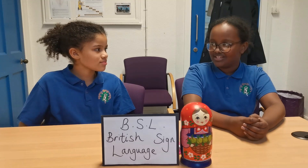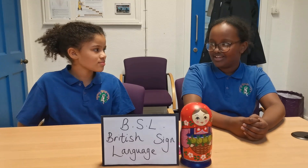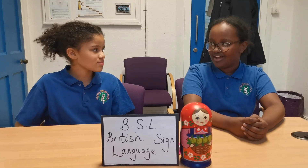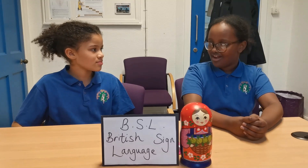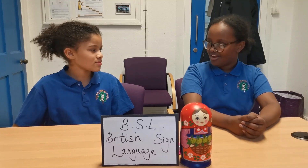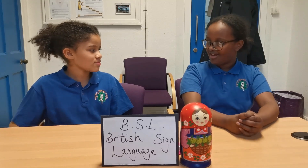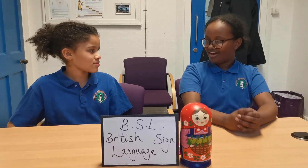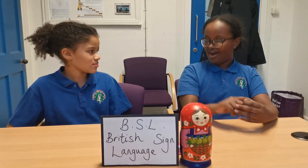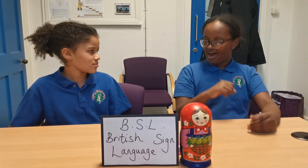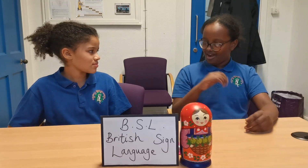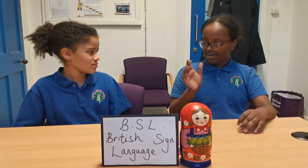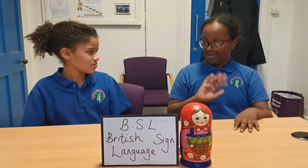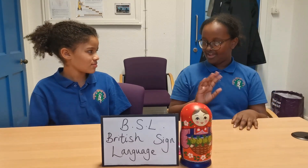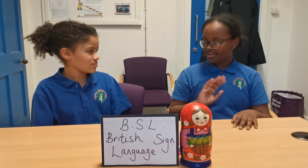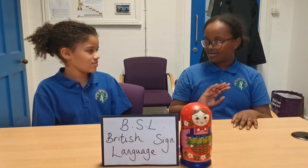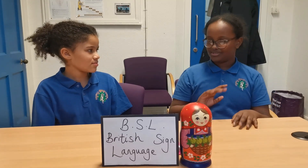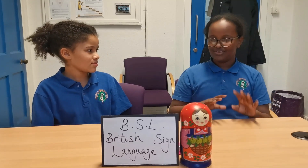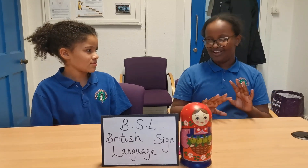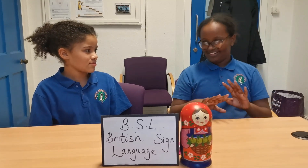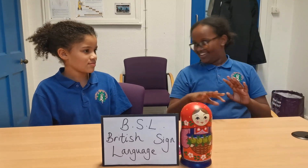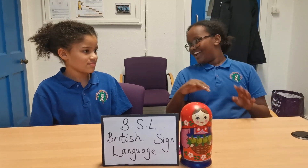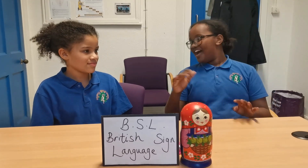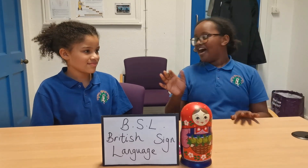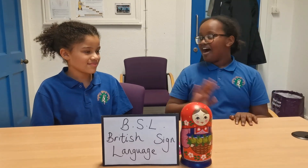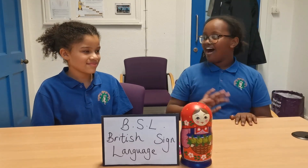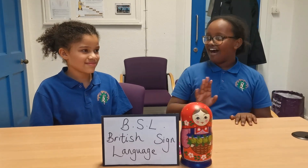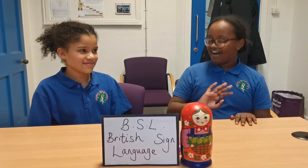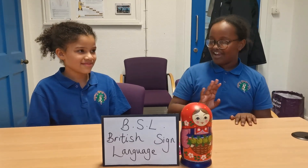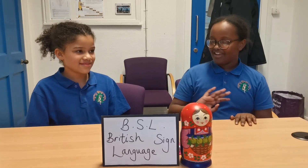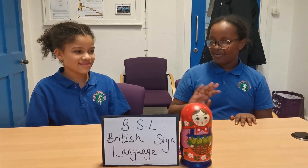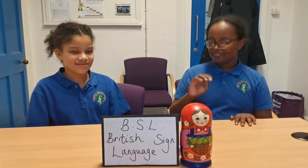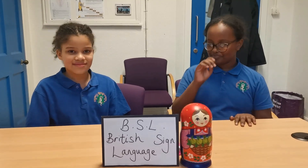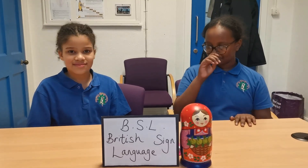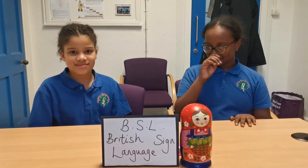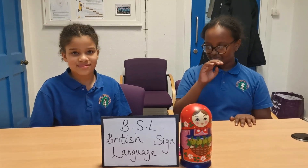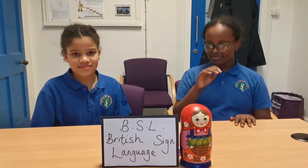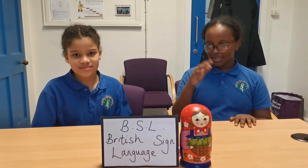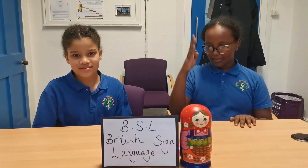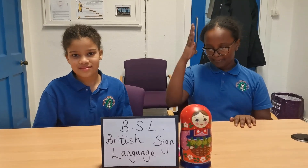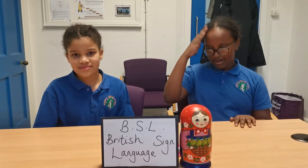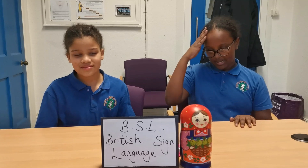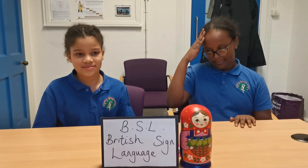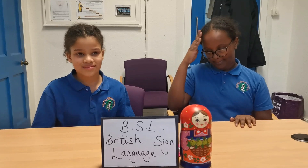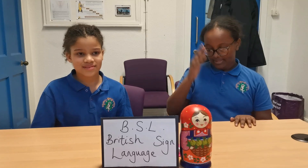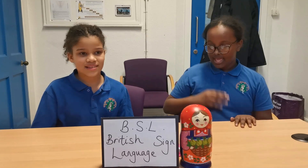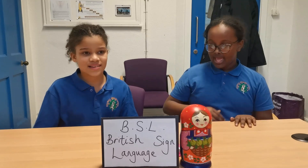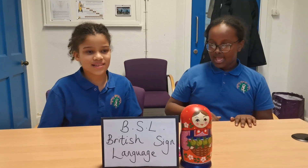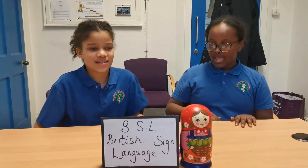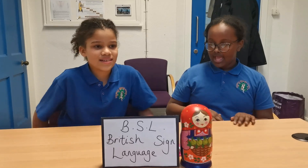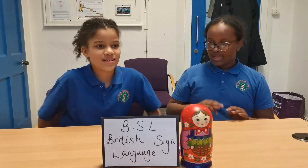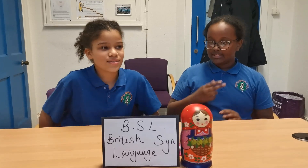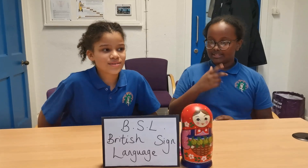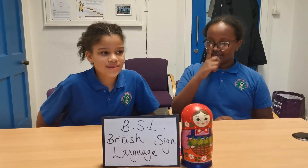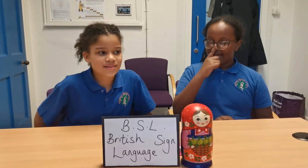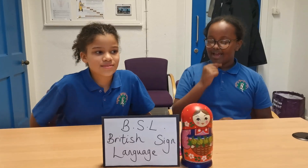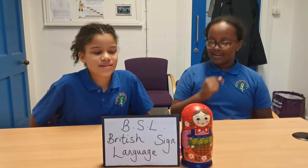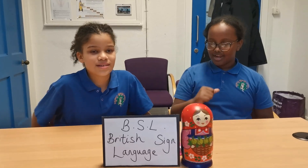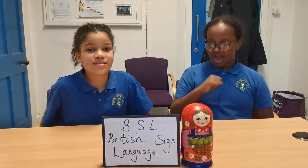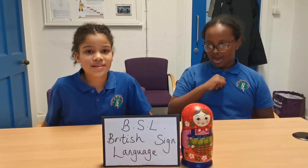it hi, I'm still learning. Hi, Mum, can